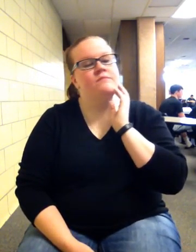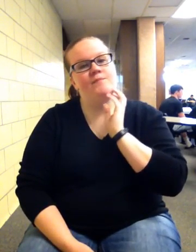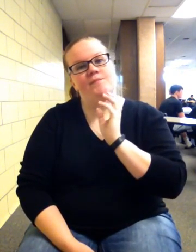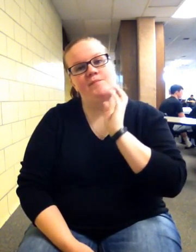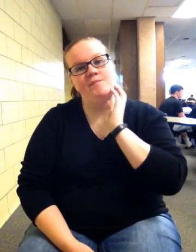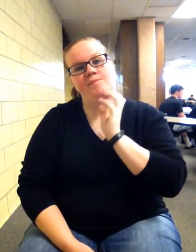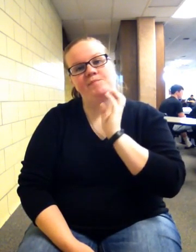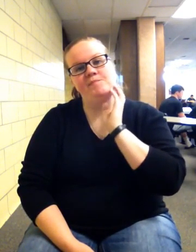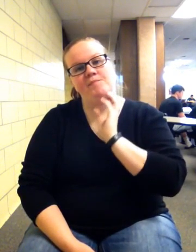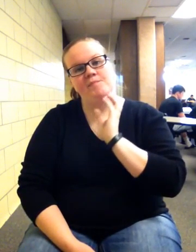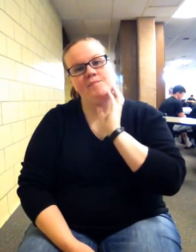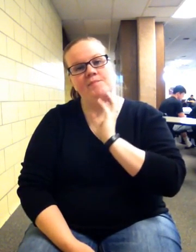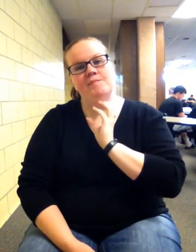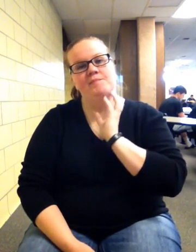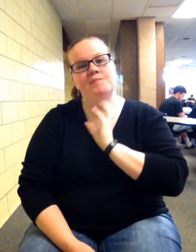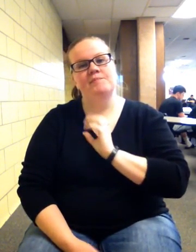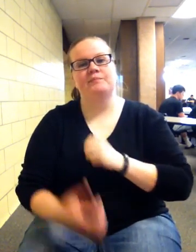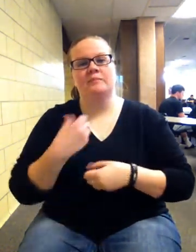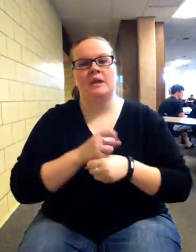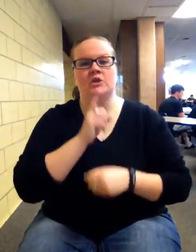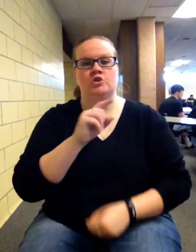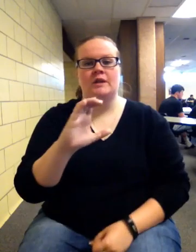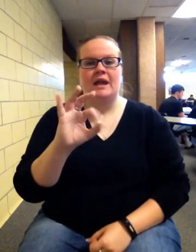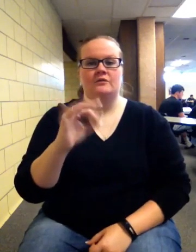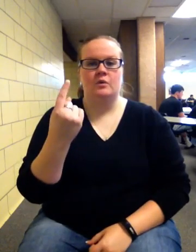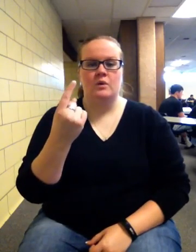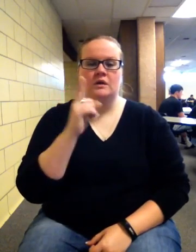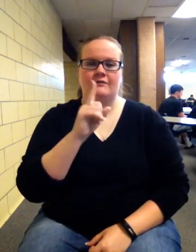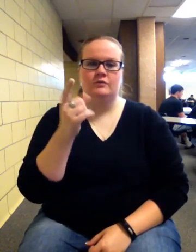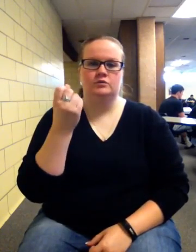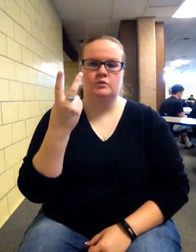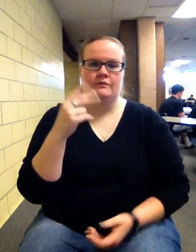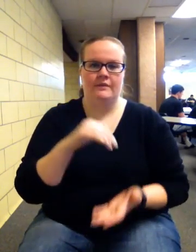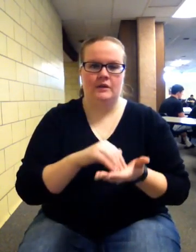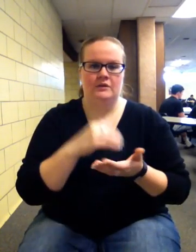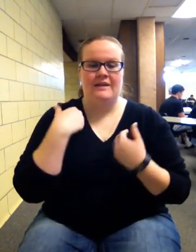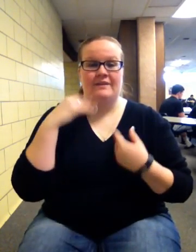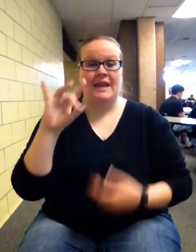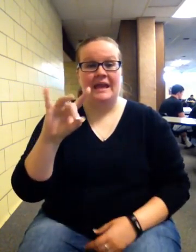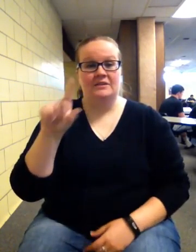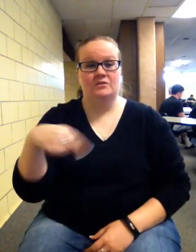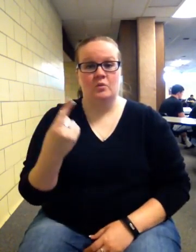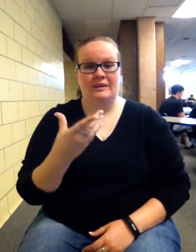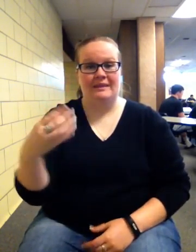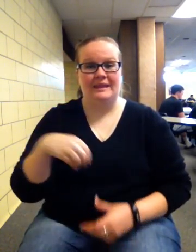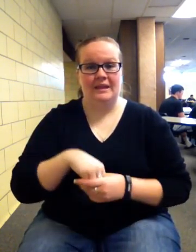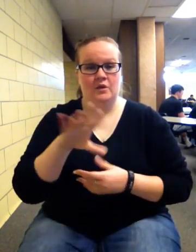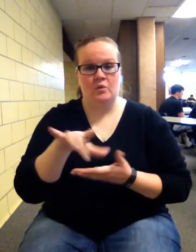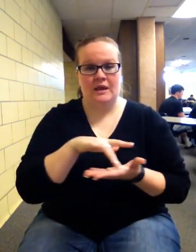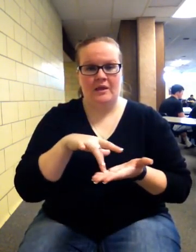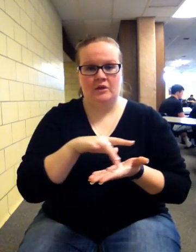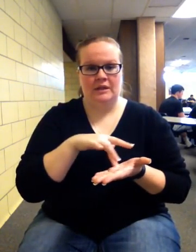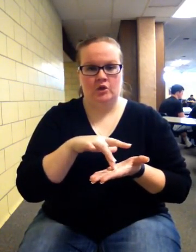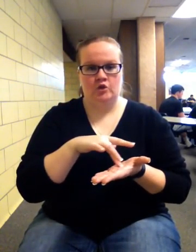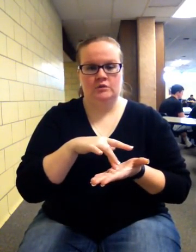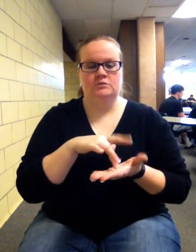So make sure that cash flow one for 12,000. And having eight of them is the only thing in your calculator. Then hit your